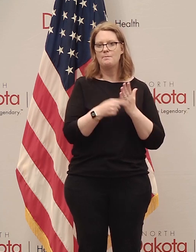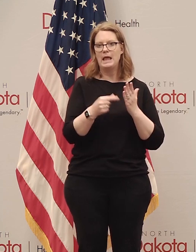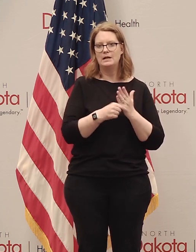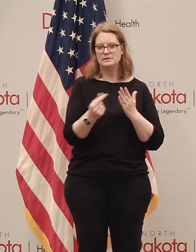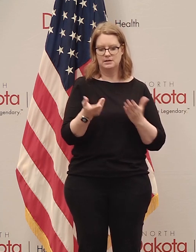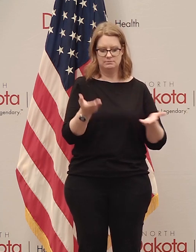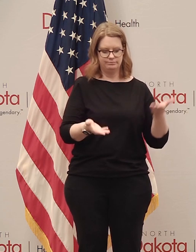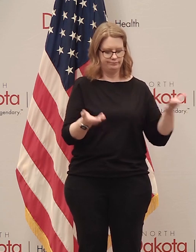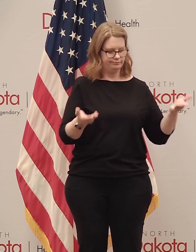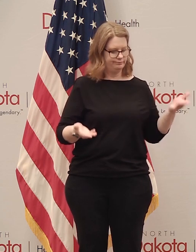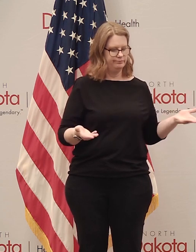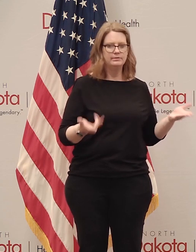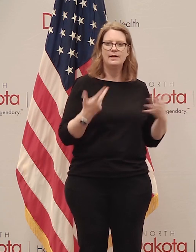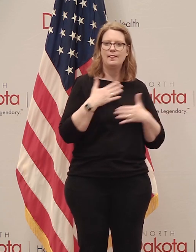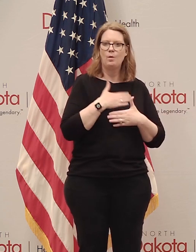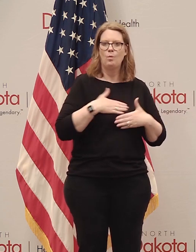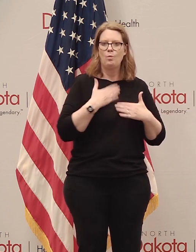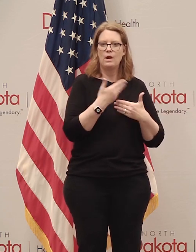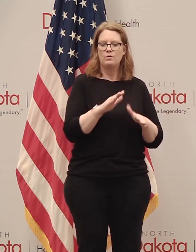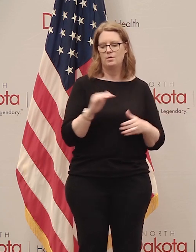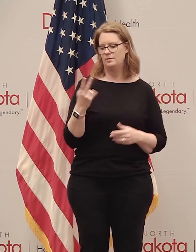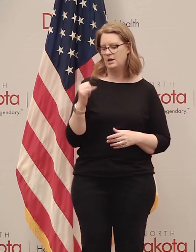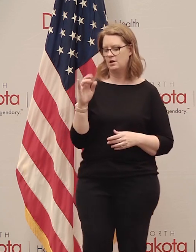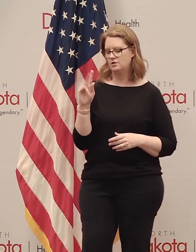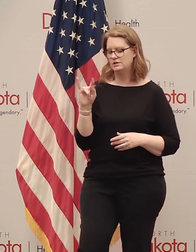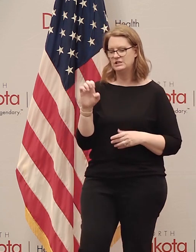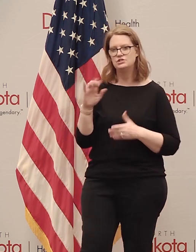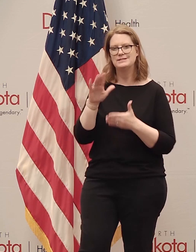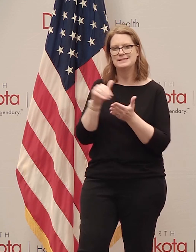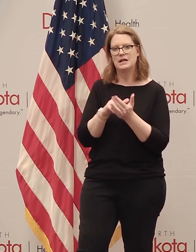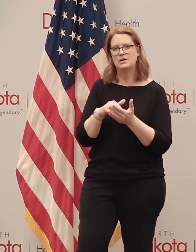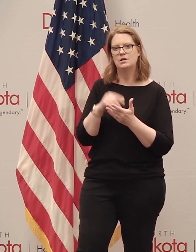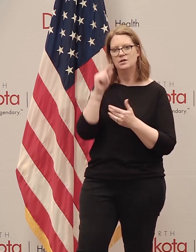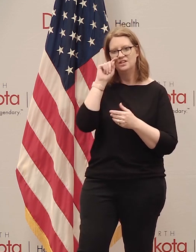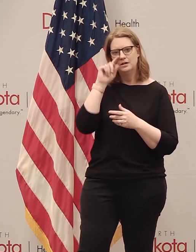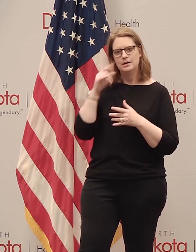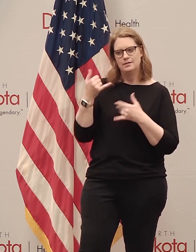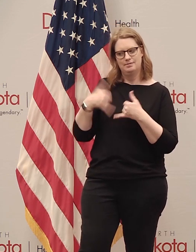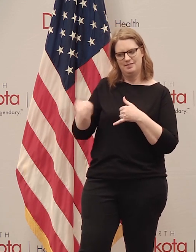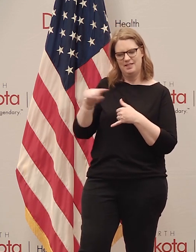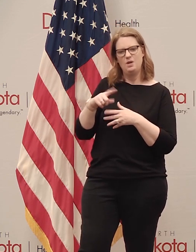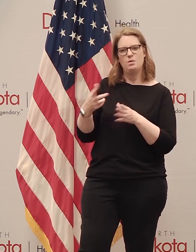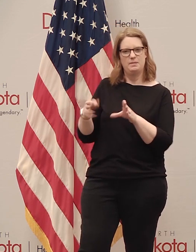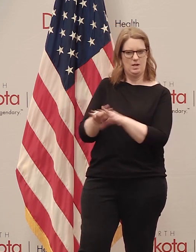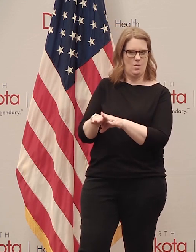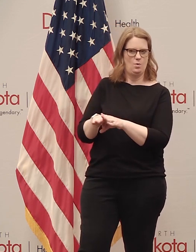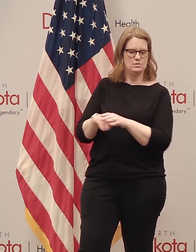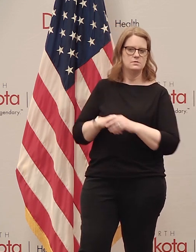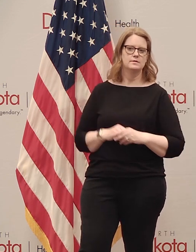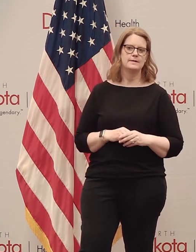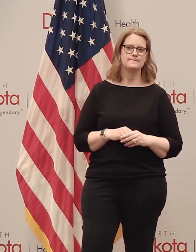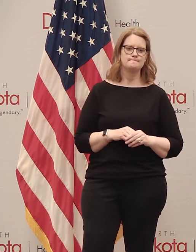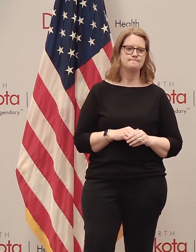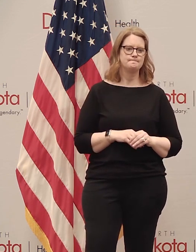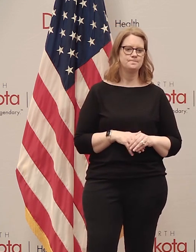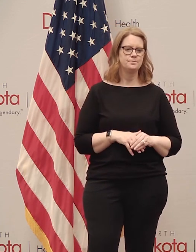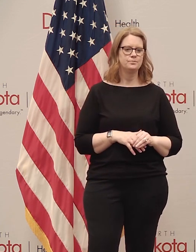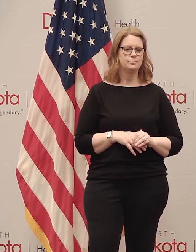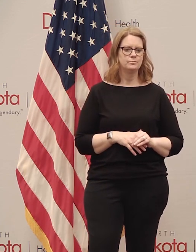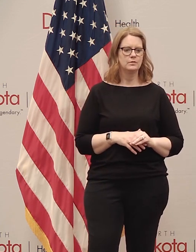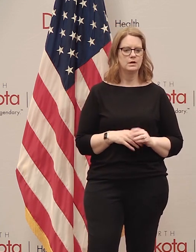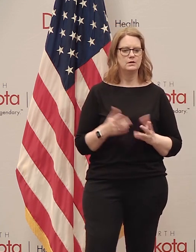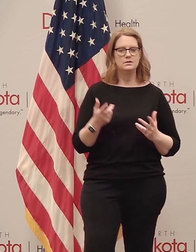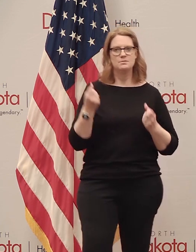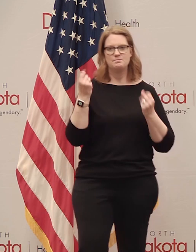the rec room. The Heritage Center and the State Museum in Bismarck will remain closed at this time. There are a number of